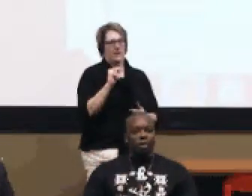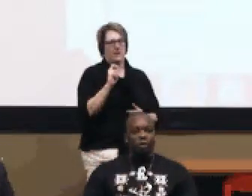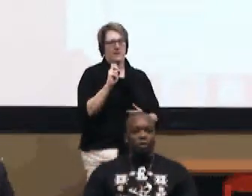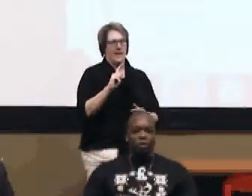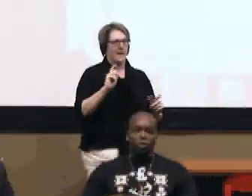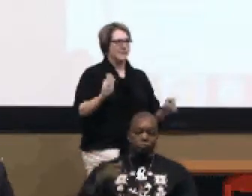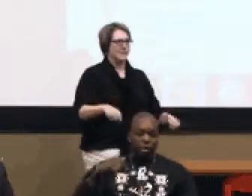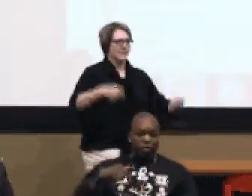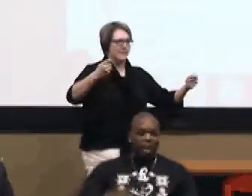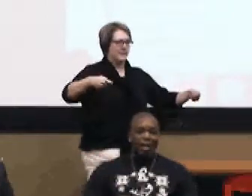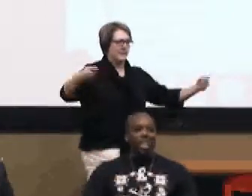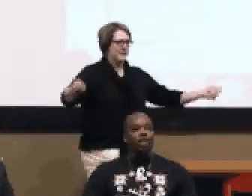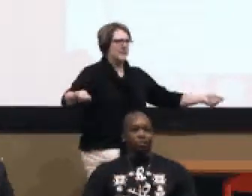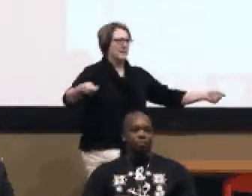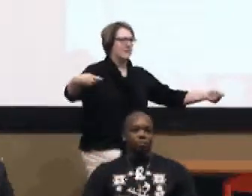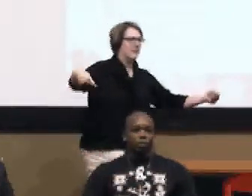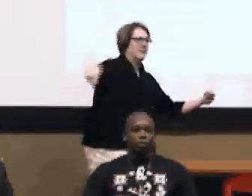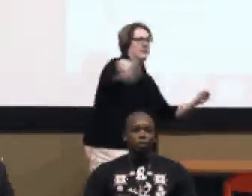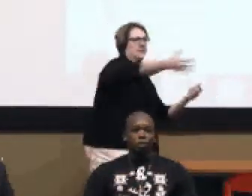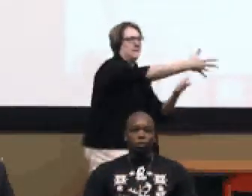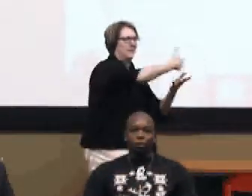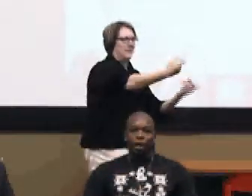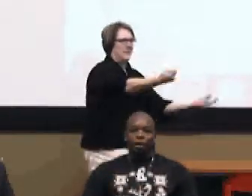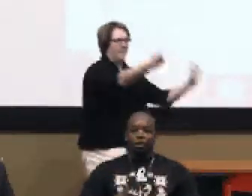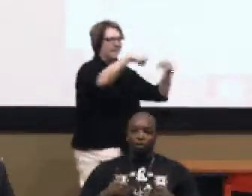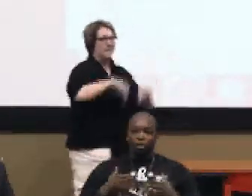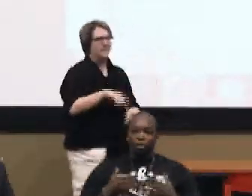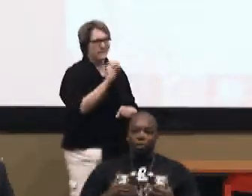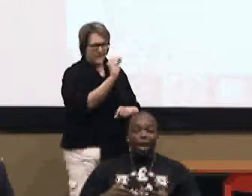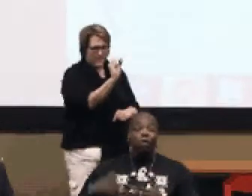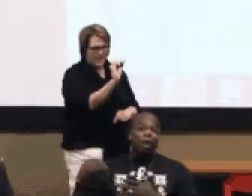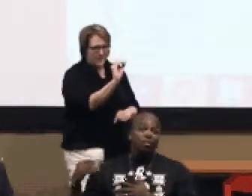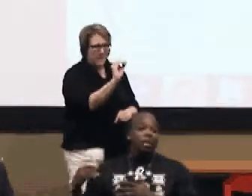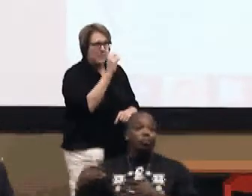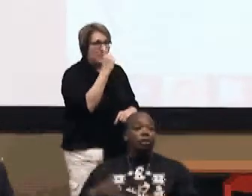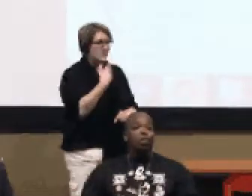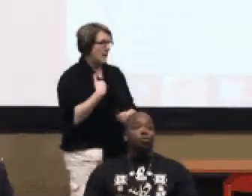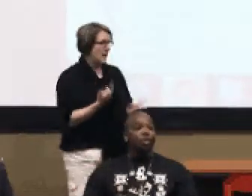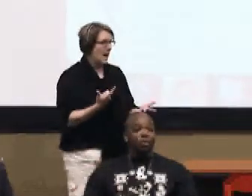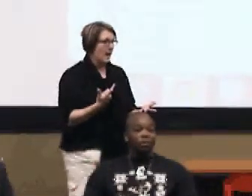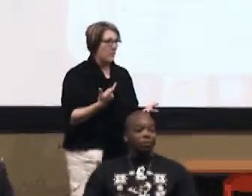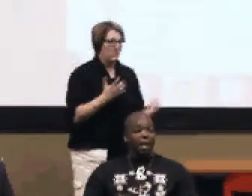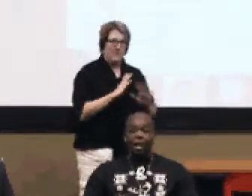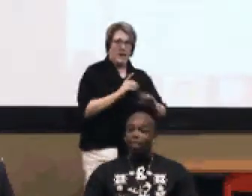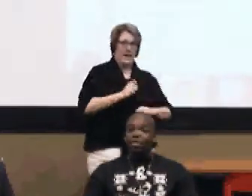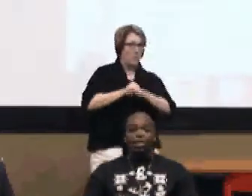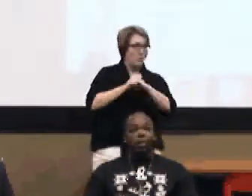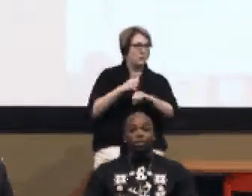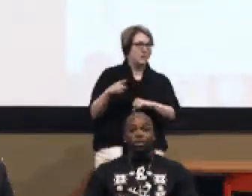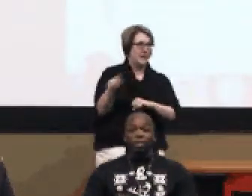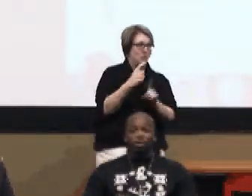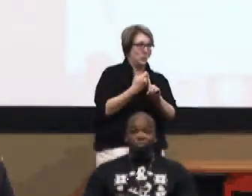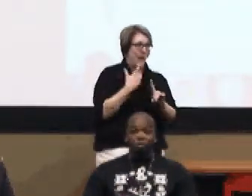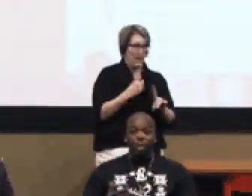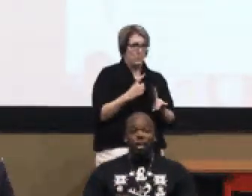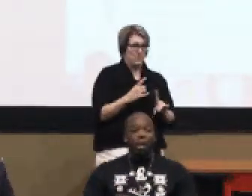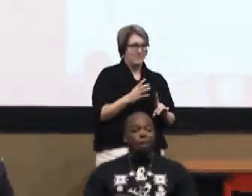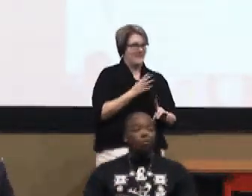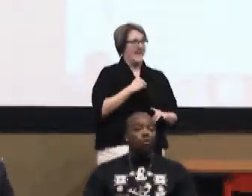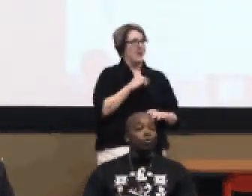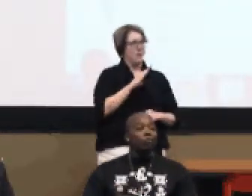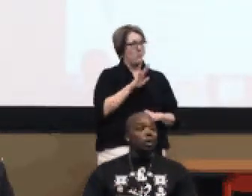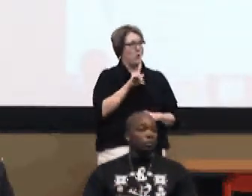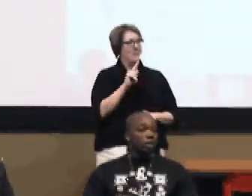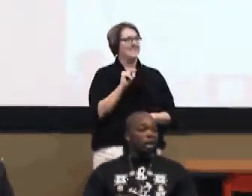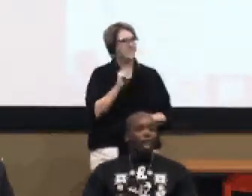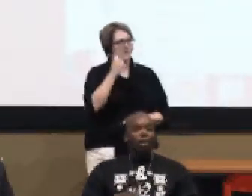big fish, and bring them back here? So that I'll go out and take bullets for you. I guarantee I will. Just stand the hell up